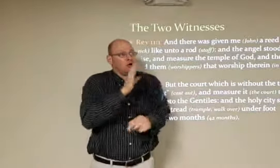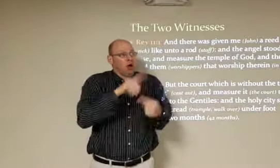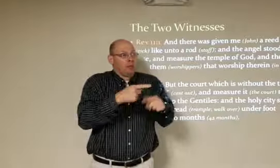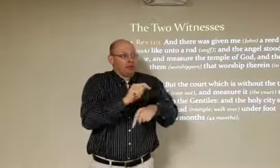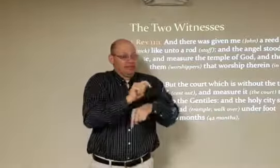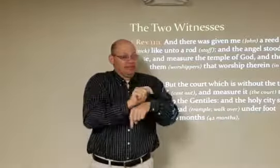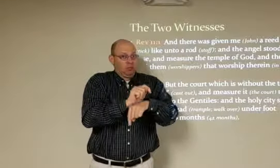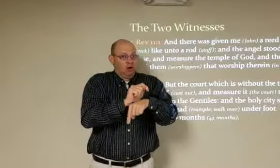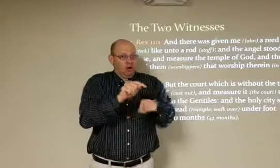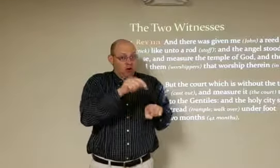on.